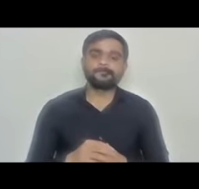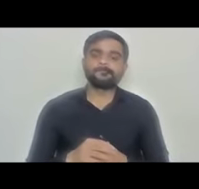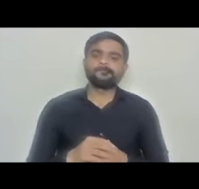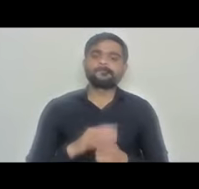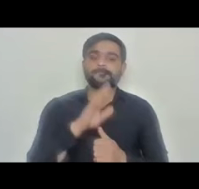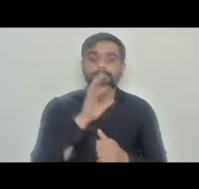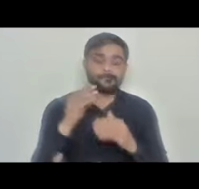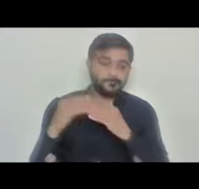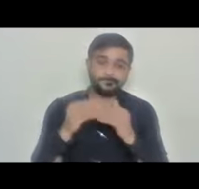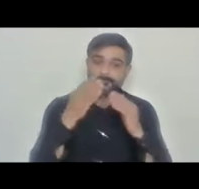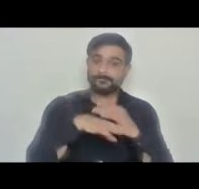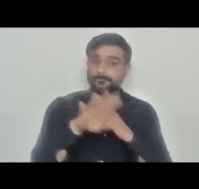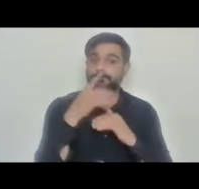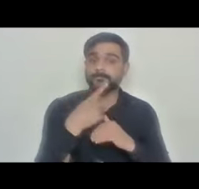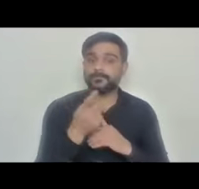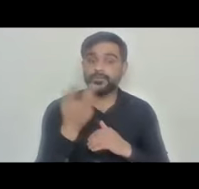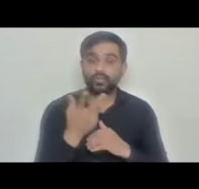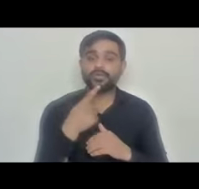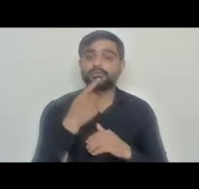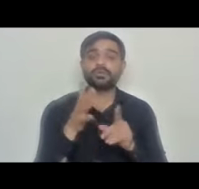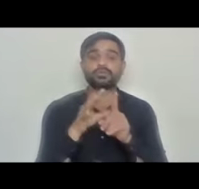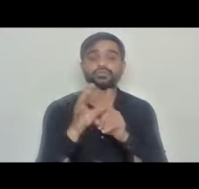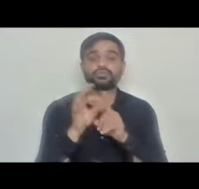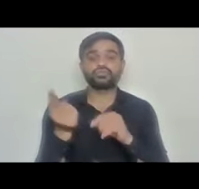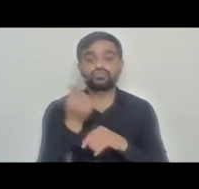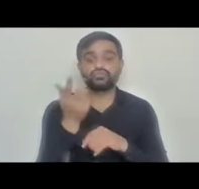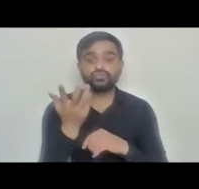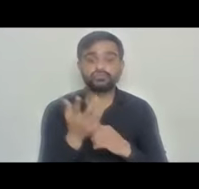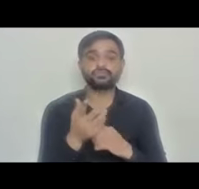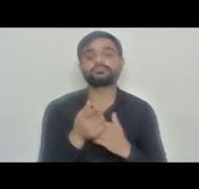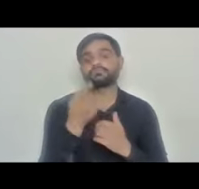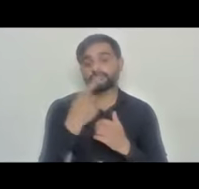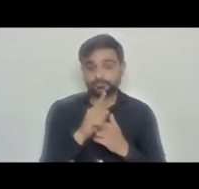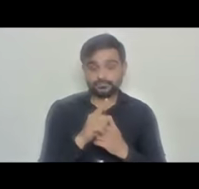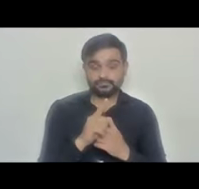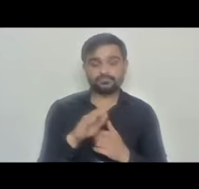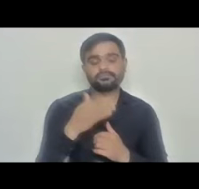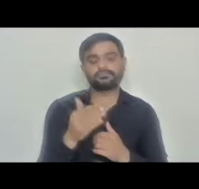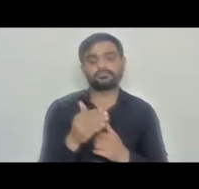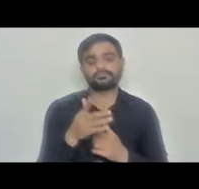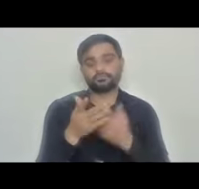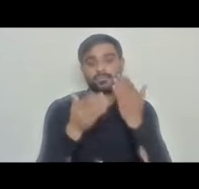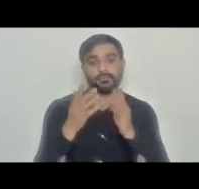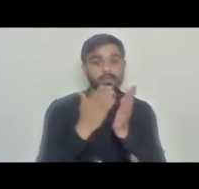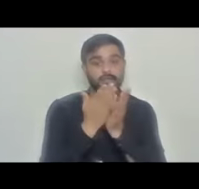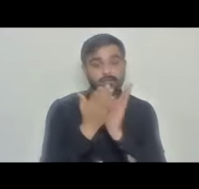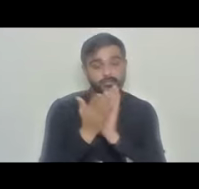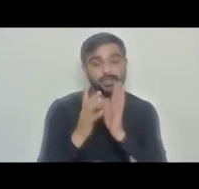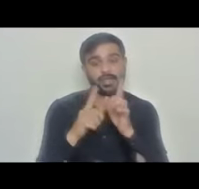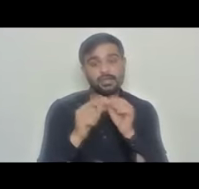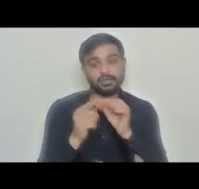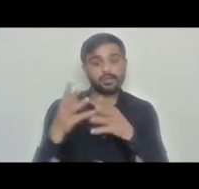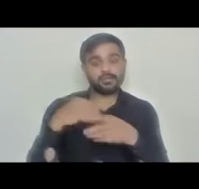actually go into what has been said, what words have been used, and you may divide the data into